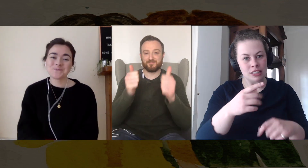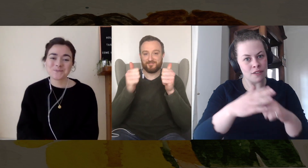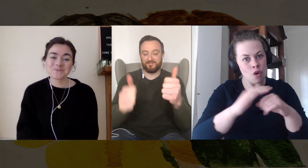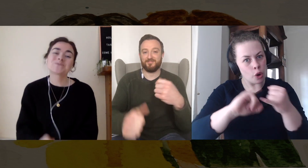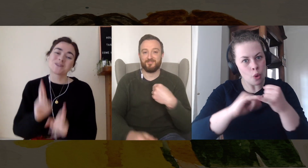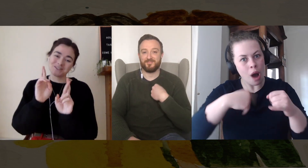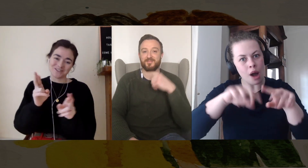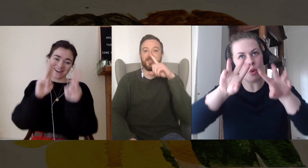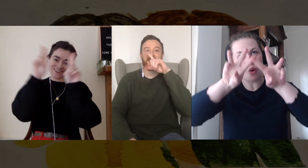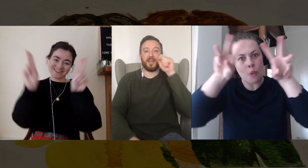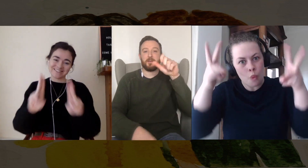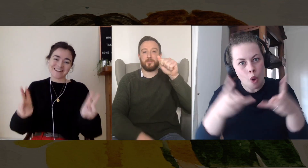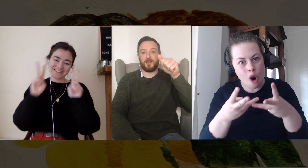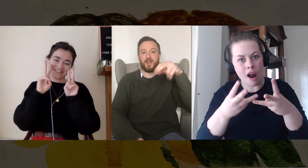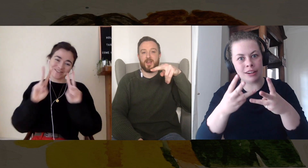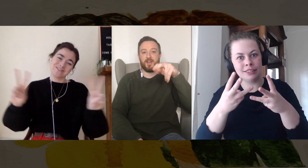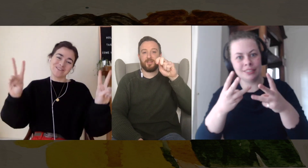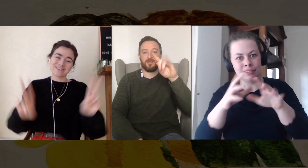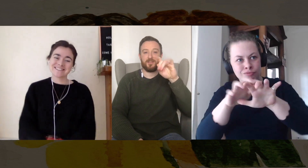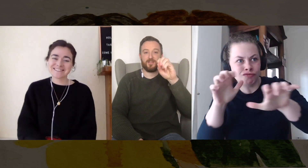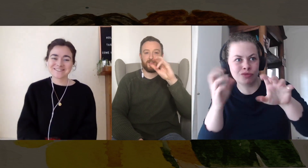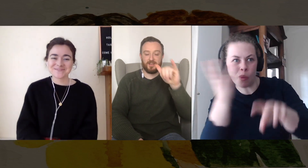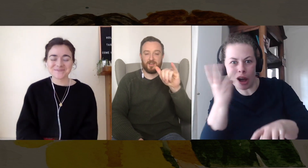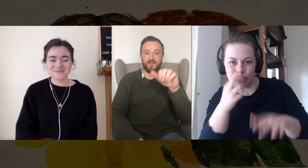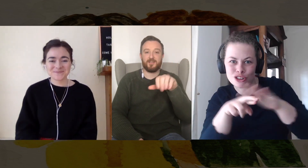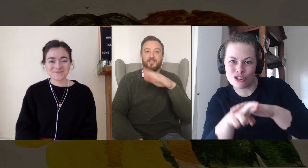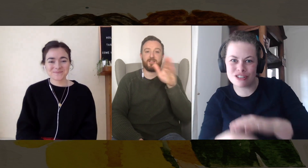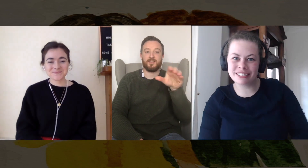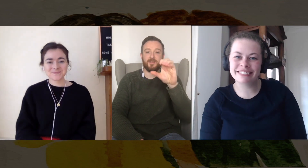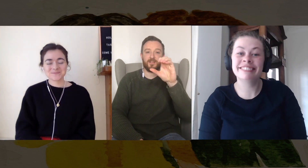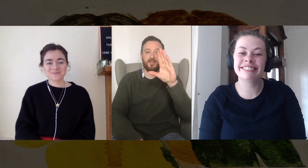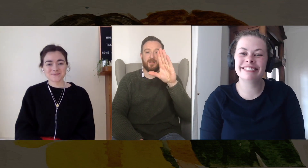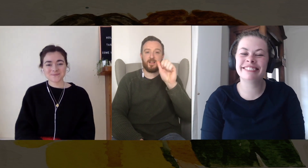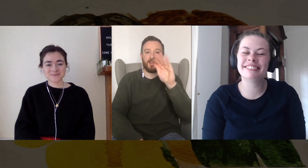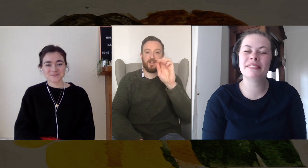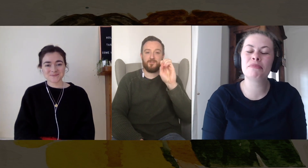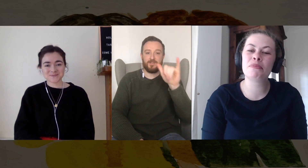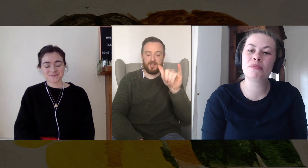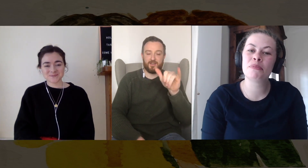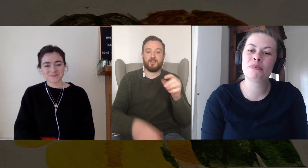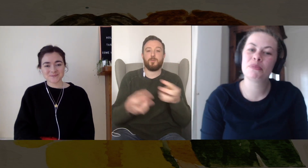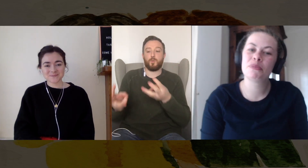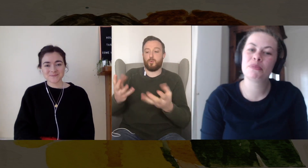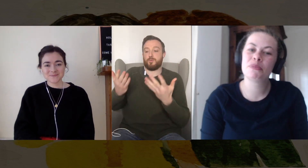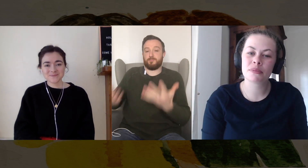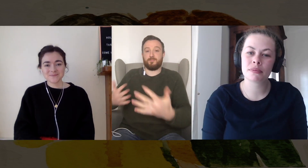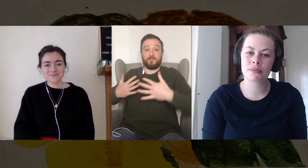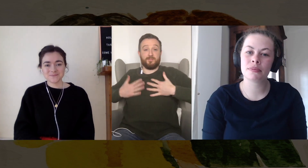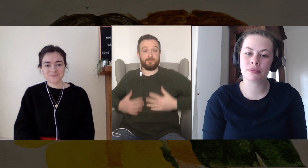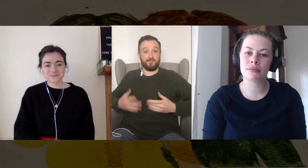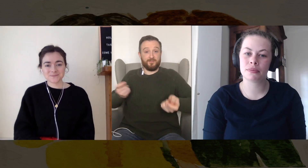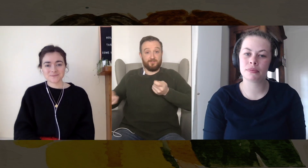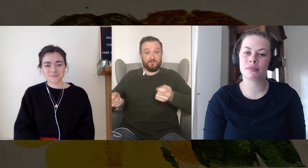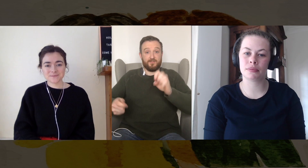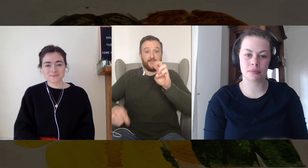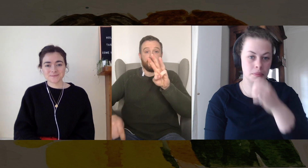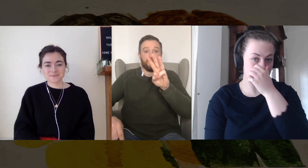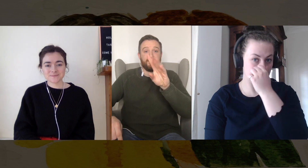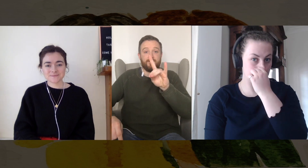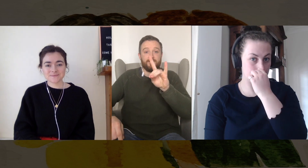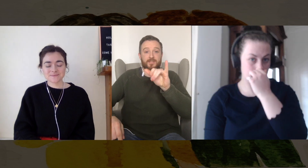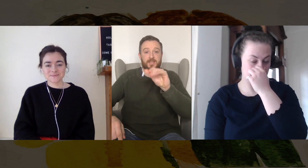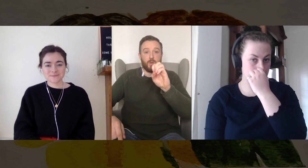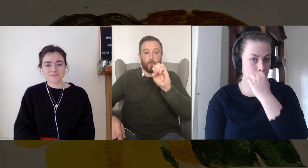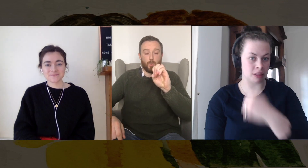keep saying, our international audiences. Our international viewers. Okay, so my name is Anthony Claffey. I currently work as a physiotherapist, and I previously